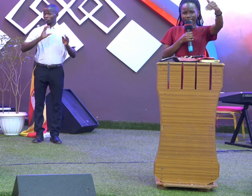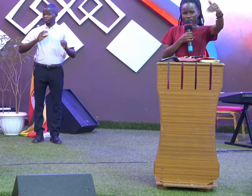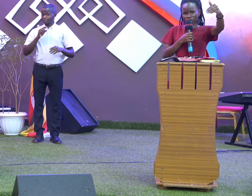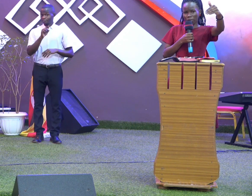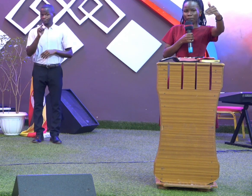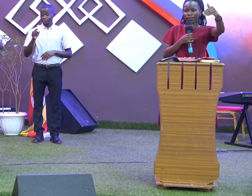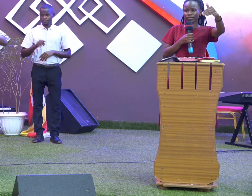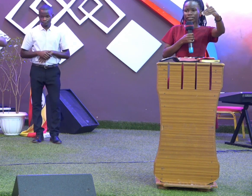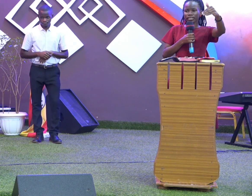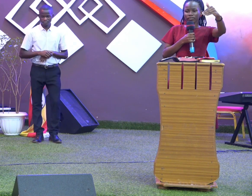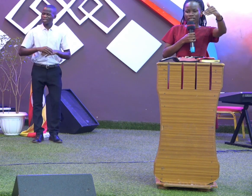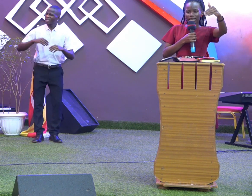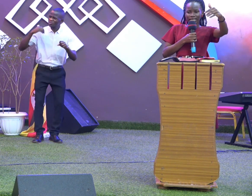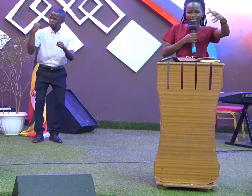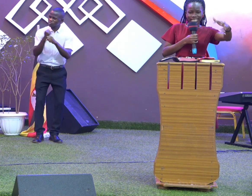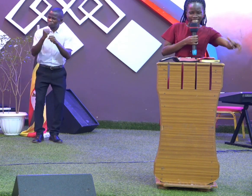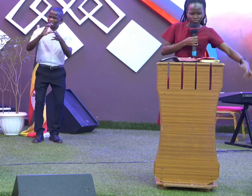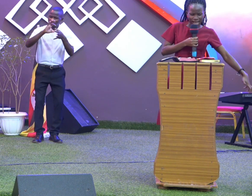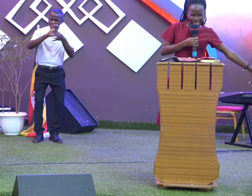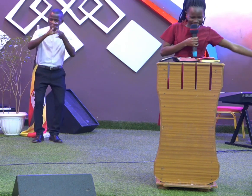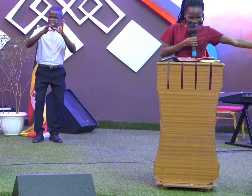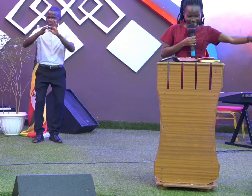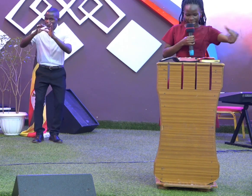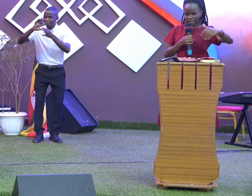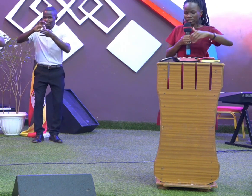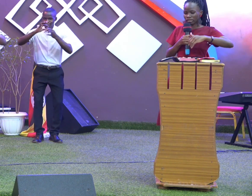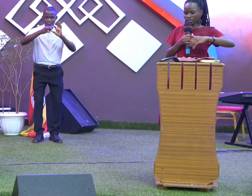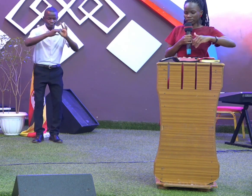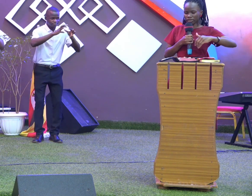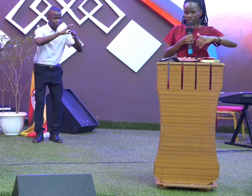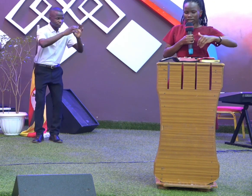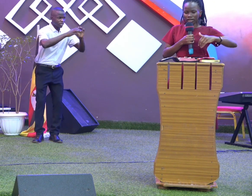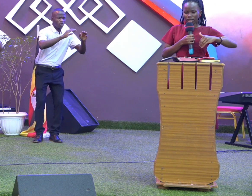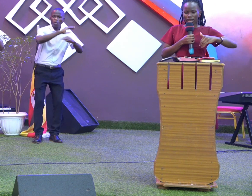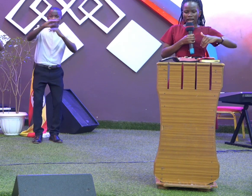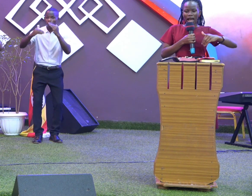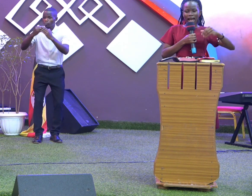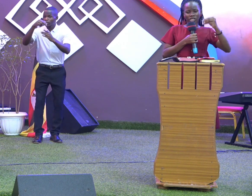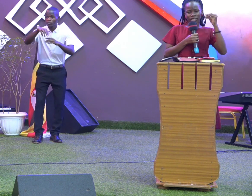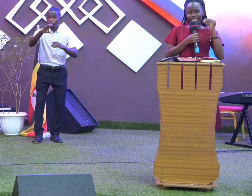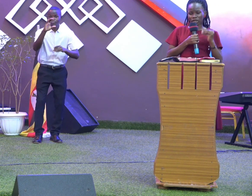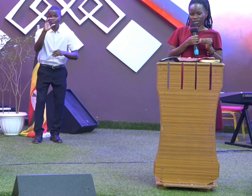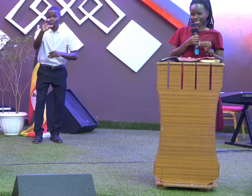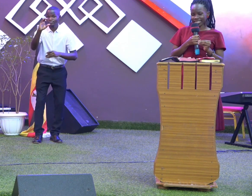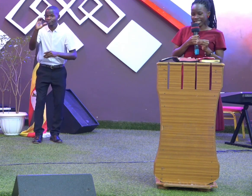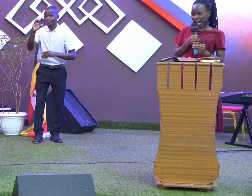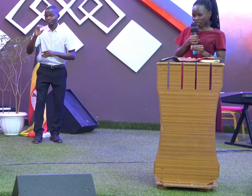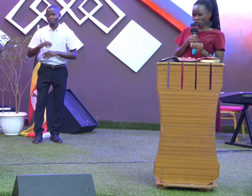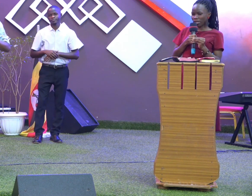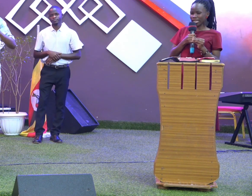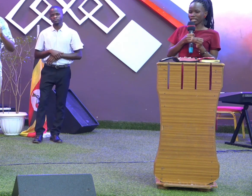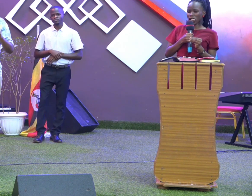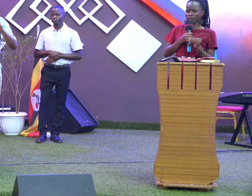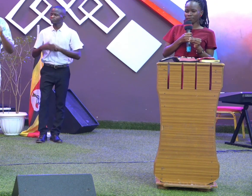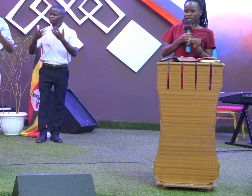top leadership. Katukole olujegere. Let us make a chain. Nga United Christian Center Kasubi. United Christian Center